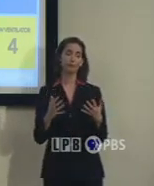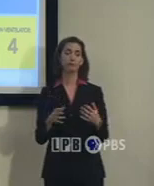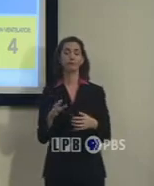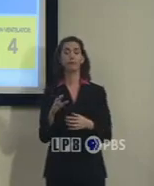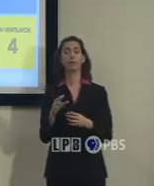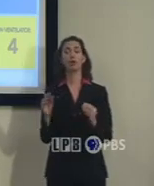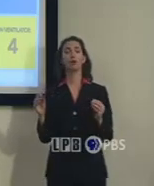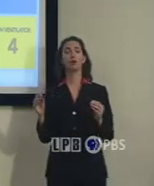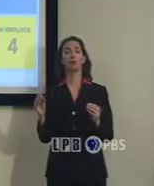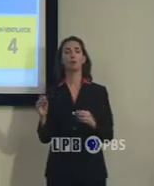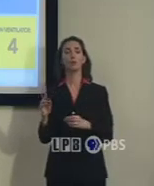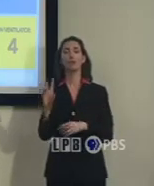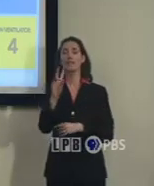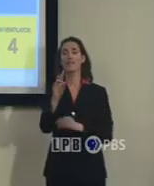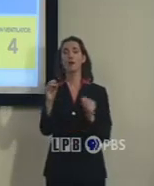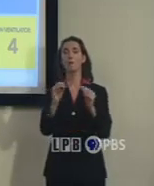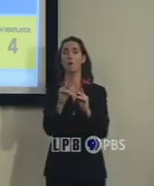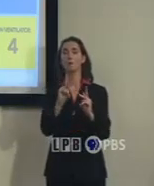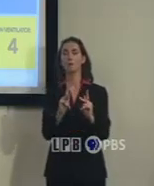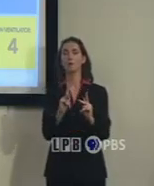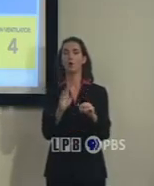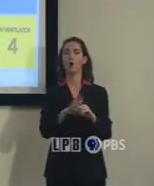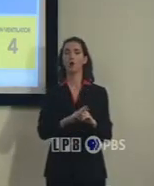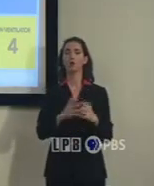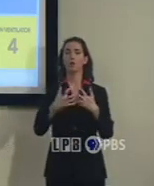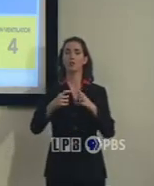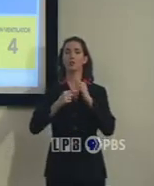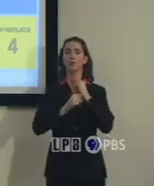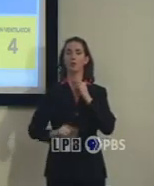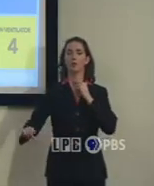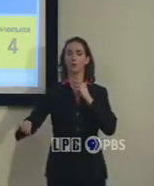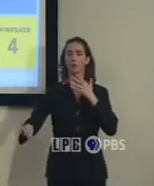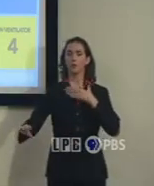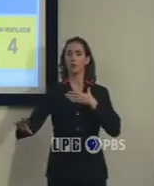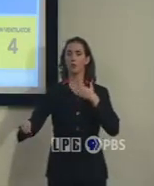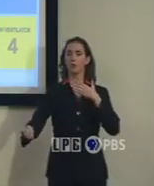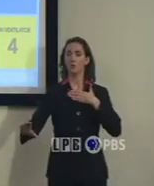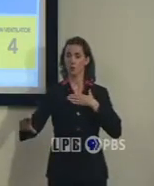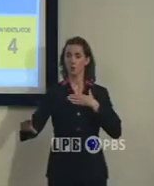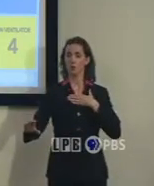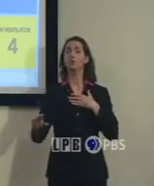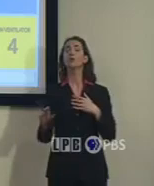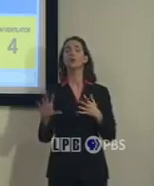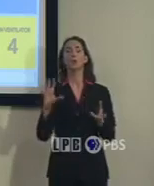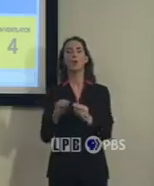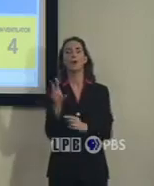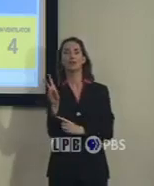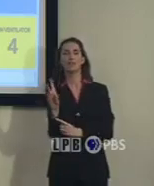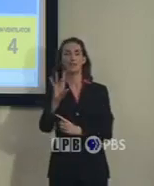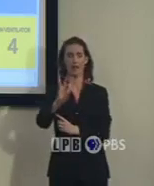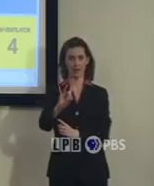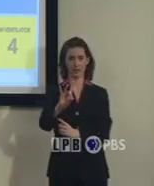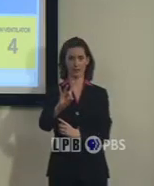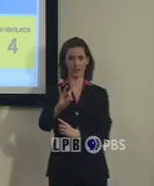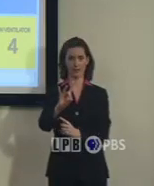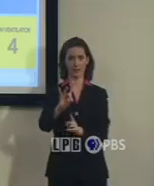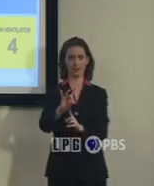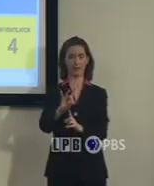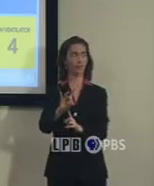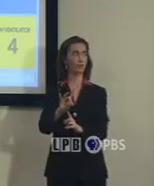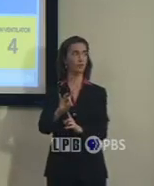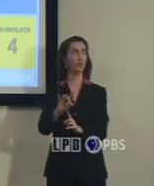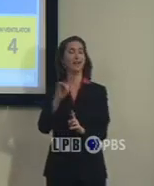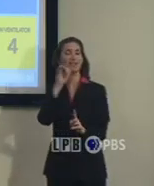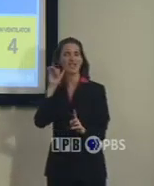7 additional patients on ventilators today than yesterday. There are 78 on ventilators today in our report, and 71 is